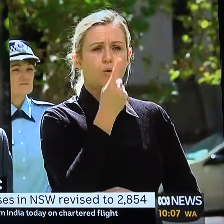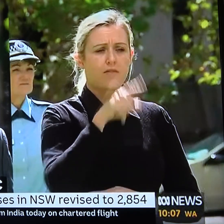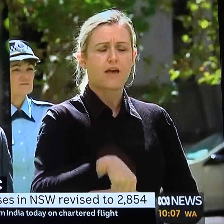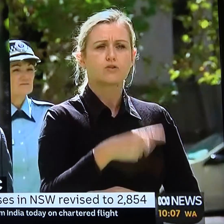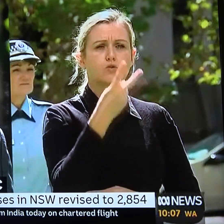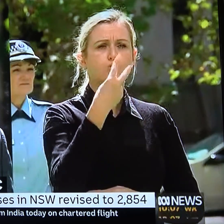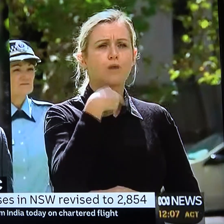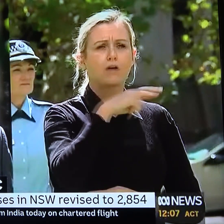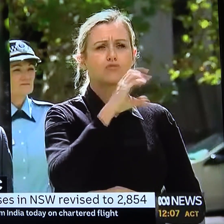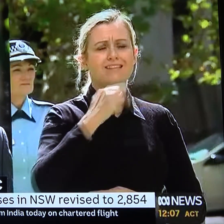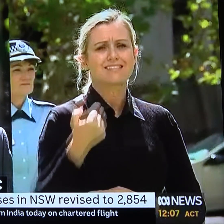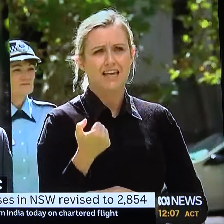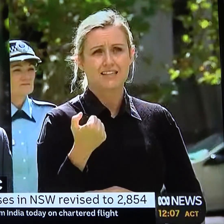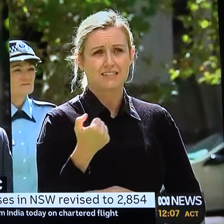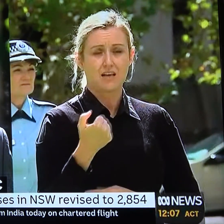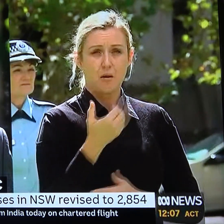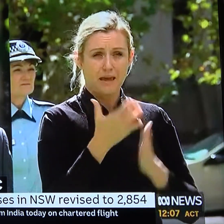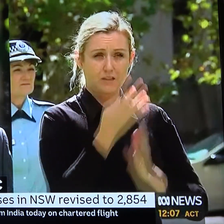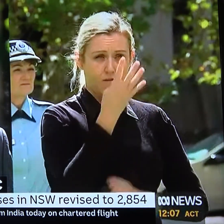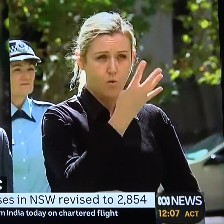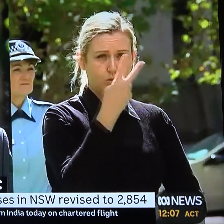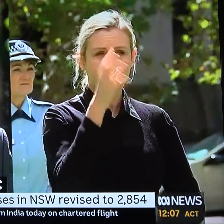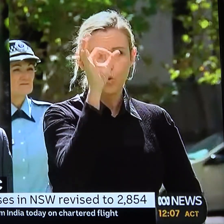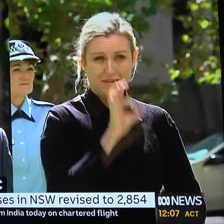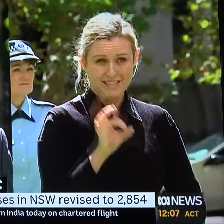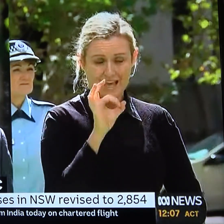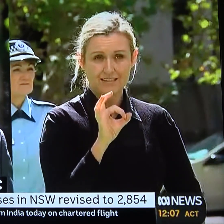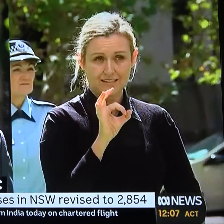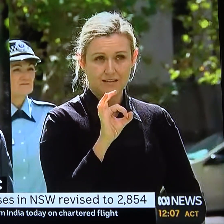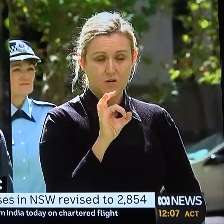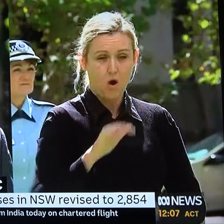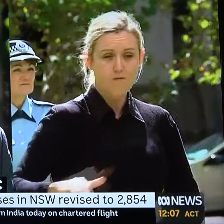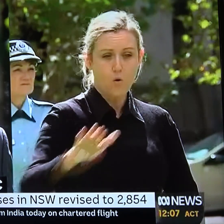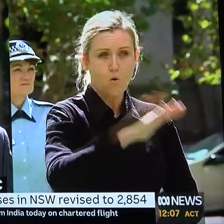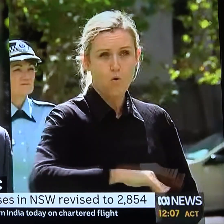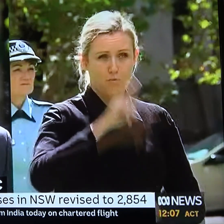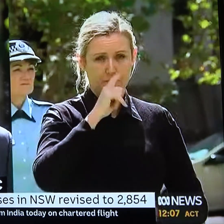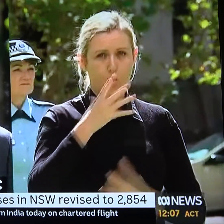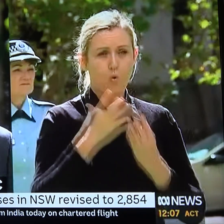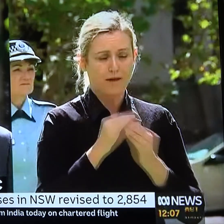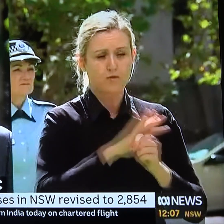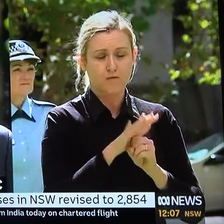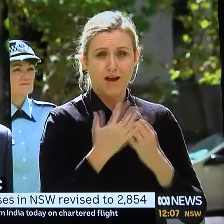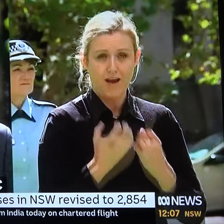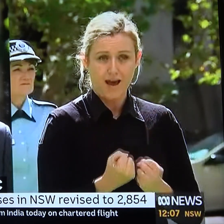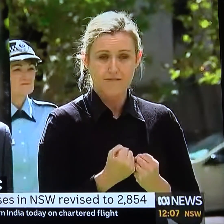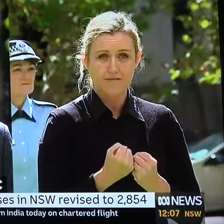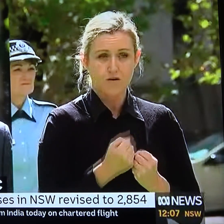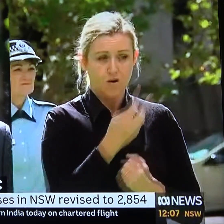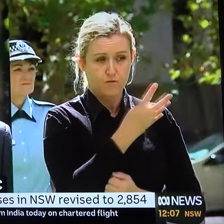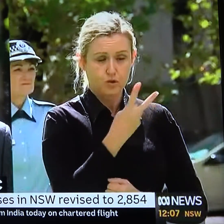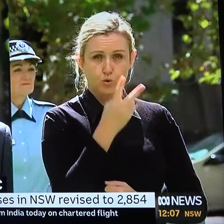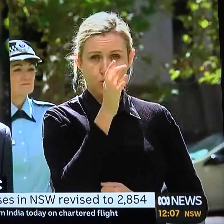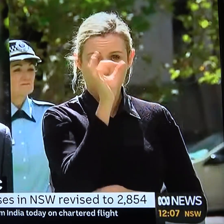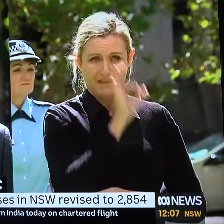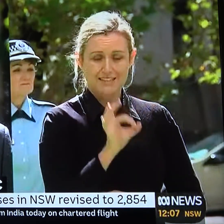actually been infected with this disease in New South Wales are under the age of 40. So my message to you is, on a